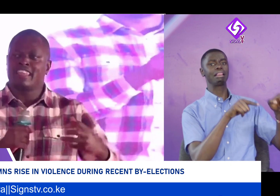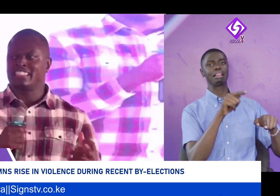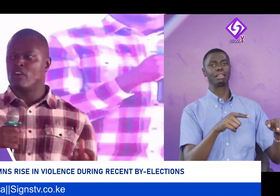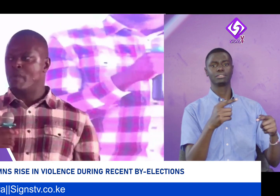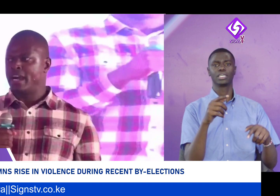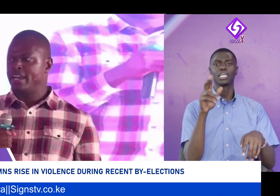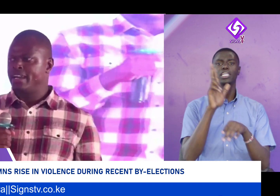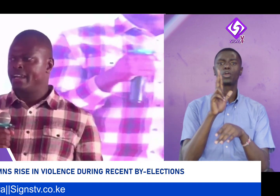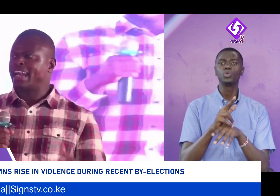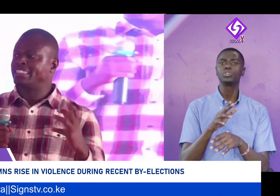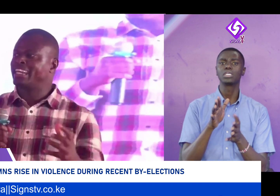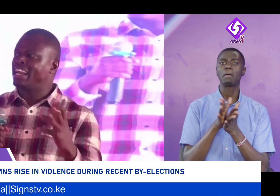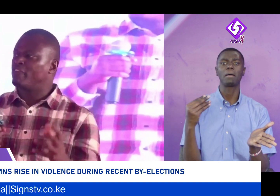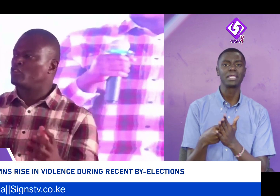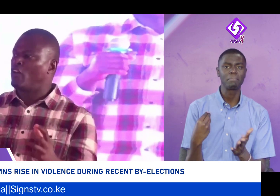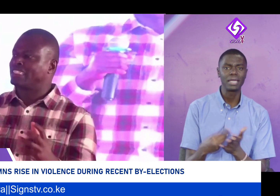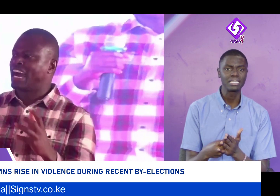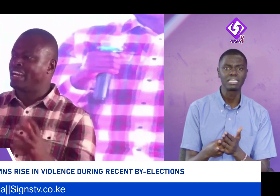za umma, na katika level tunaona saa hii